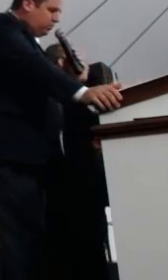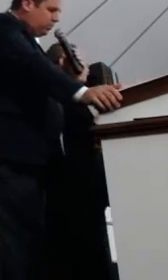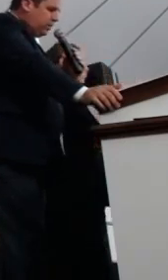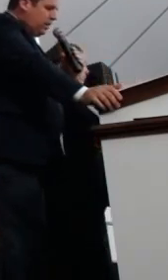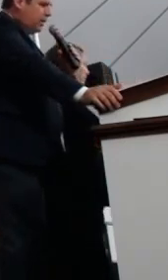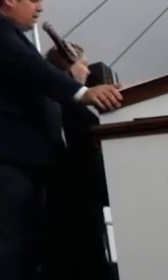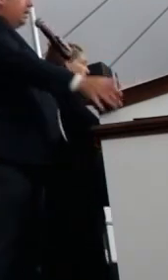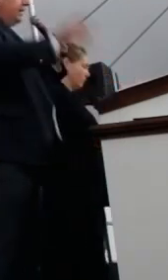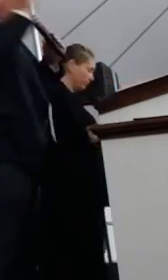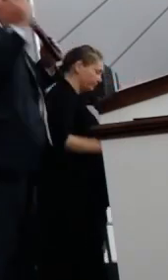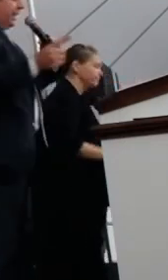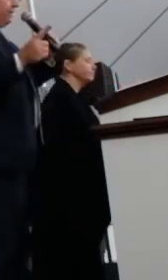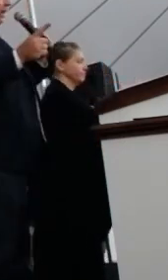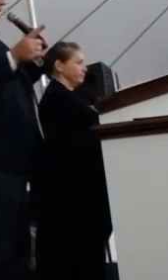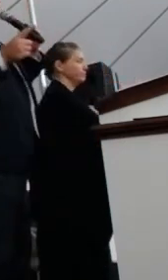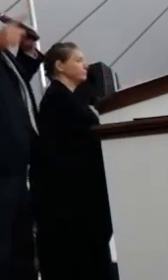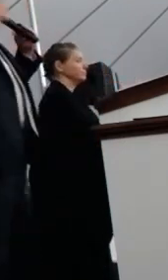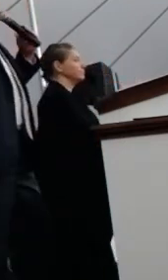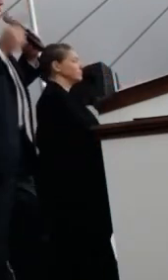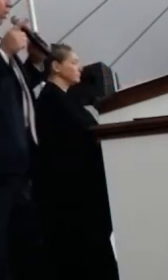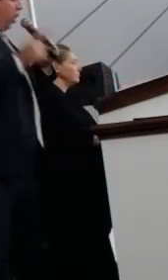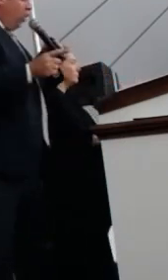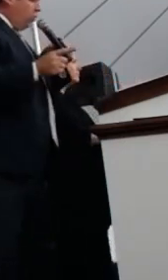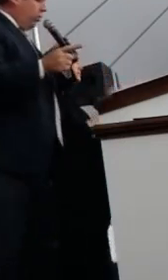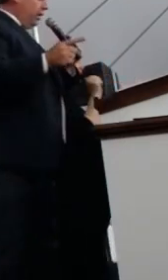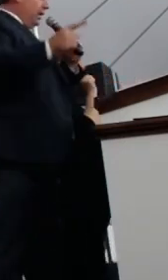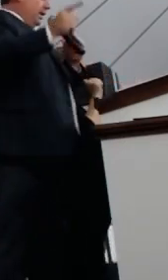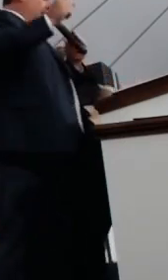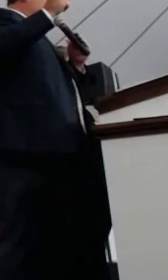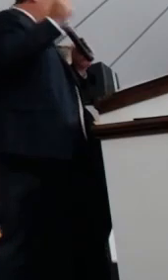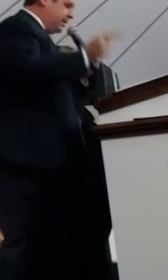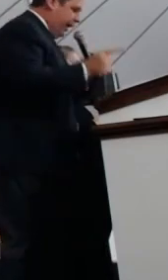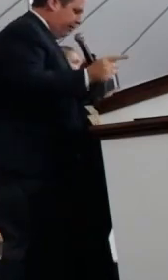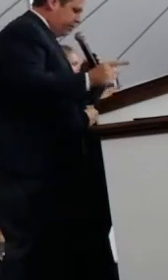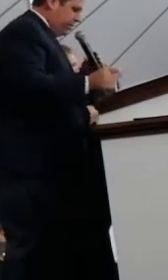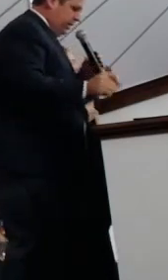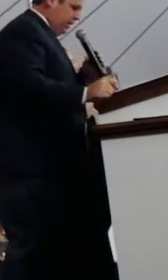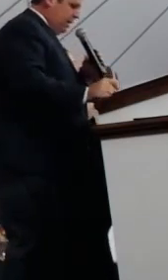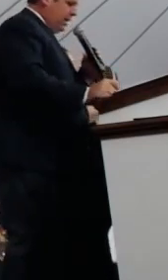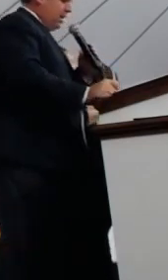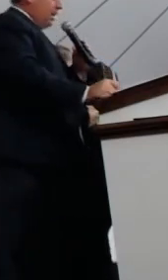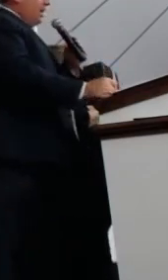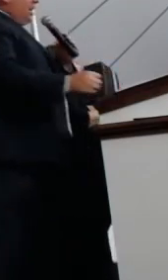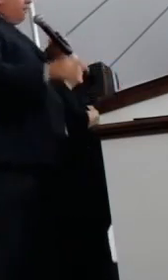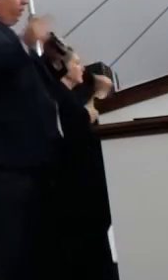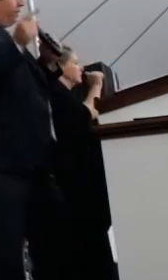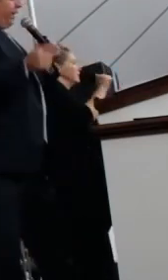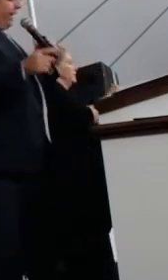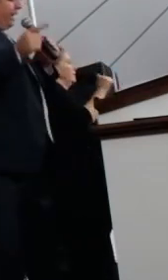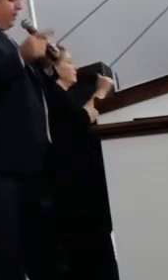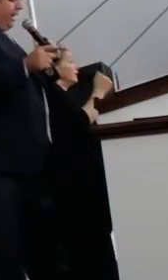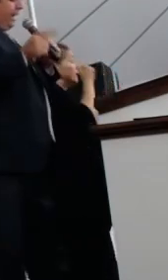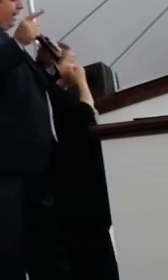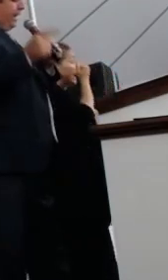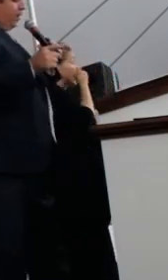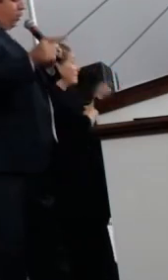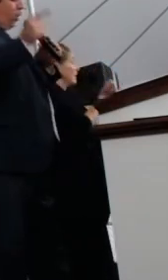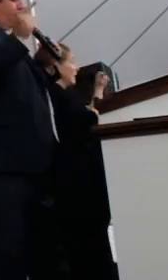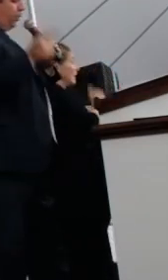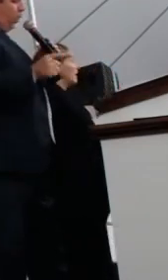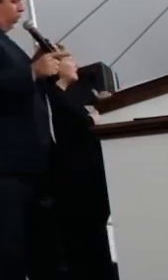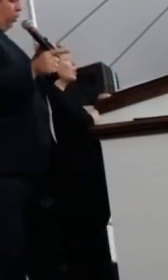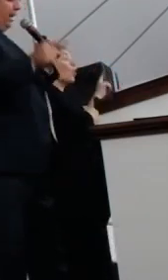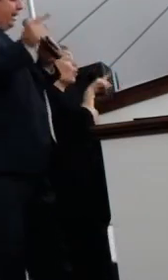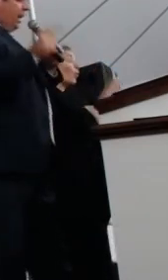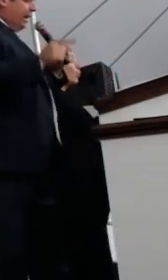only, deceiving your own selves. For if any be a hearer